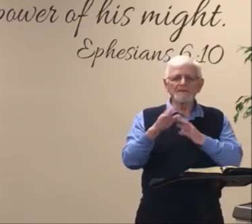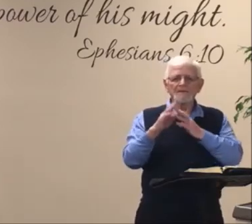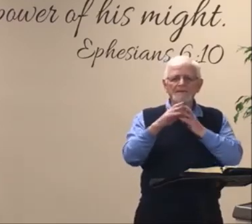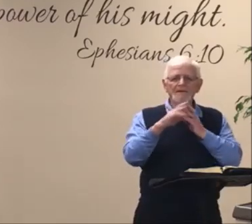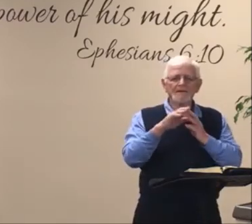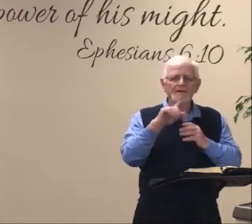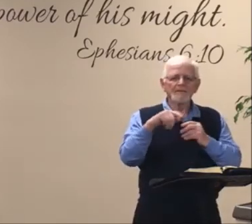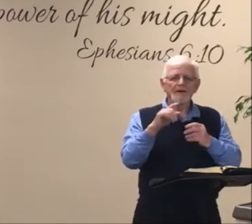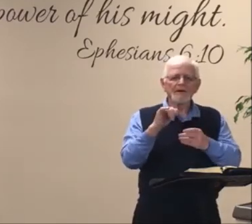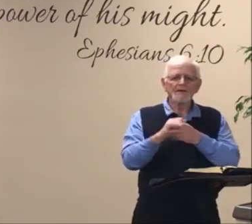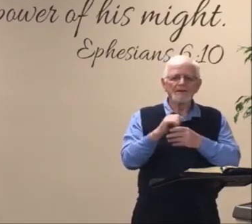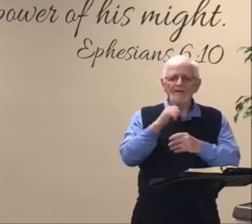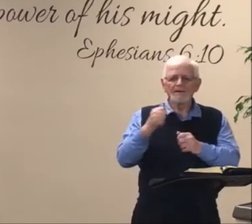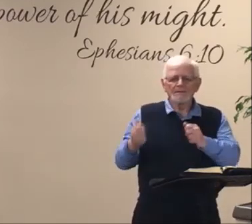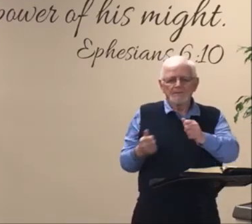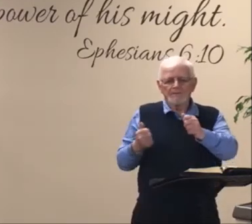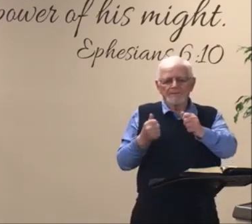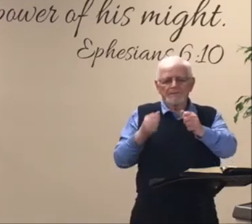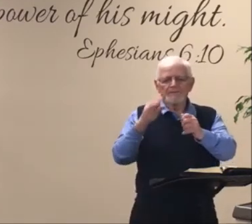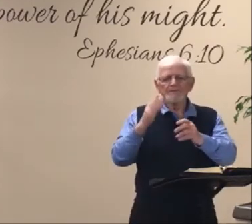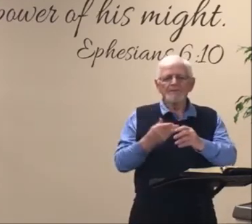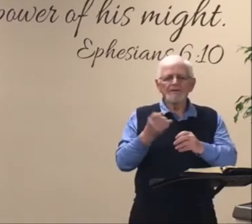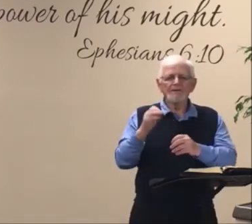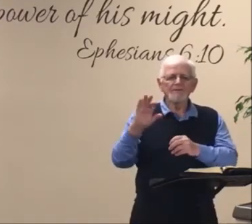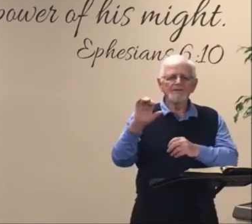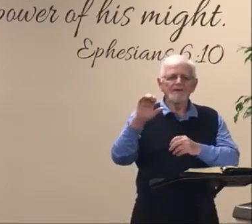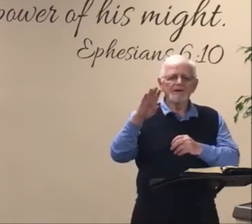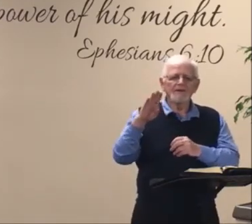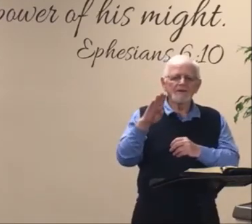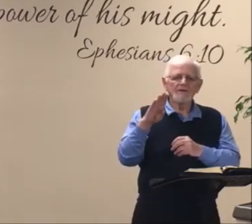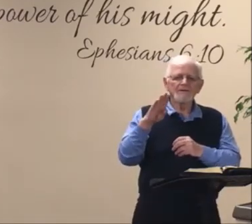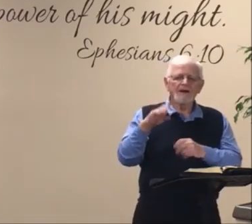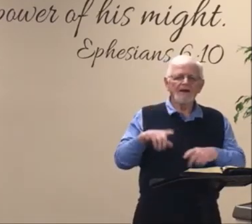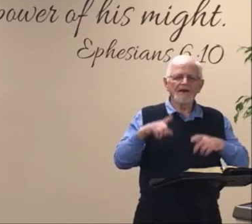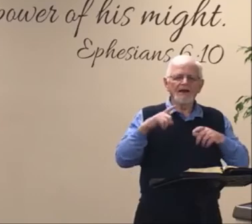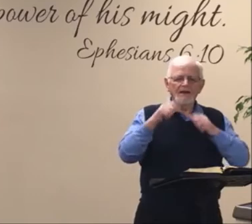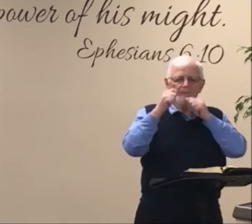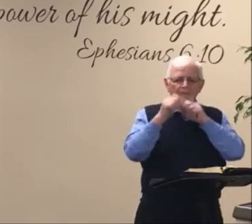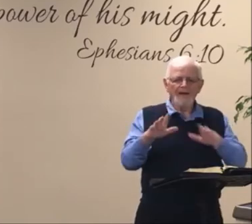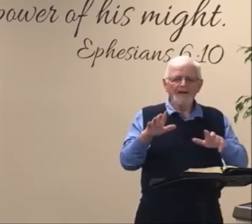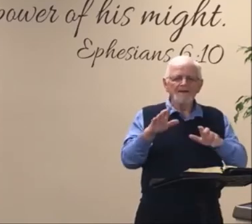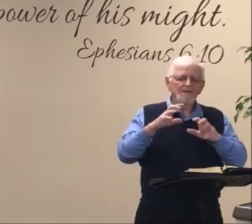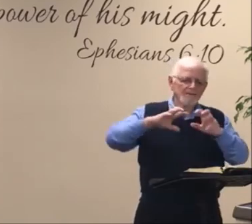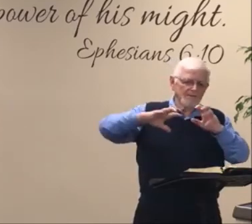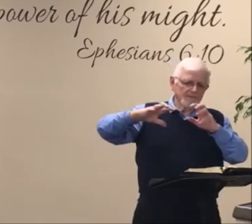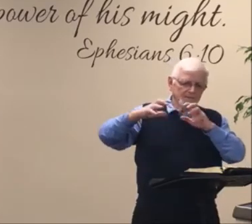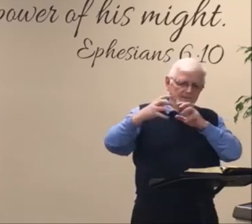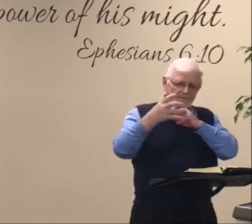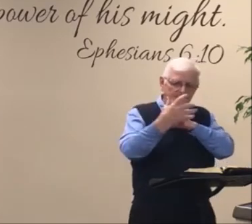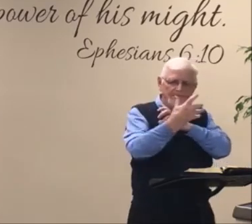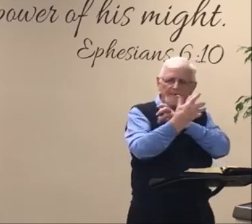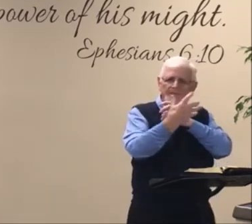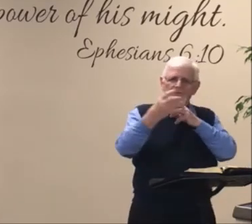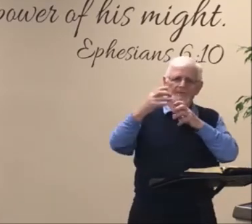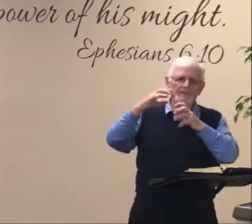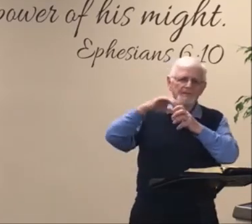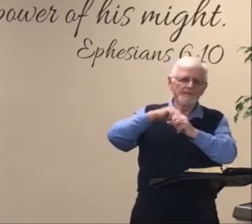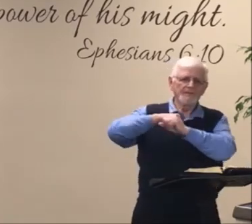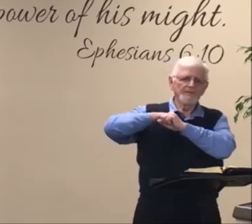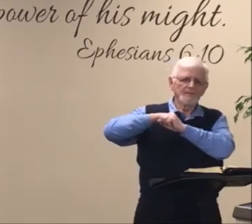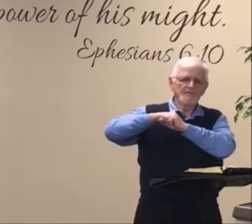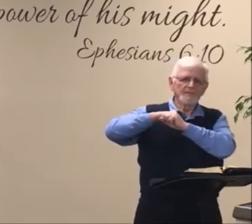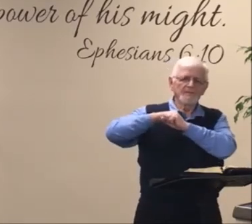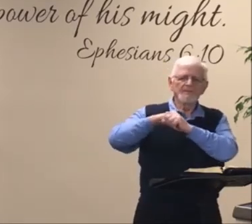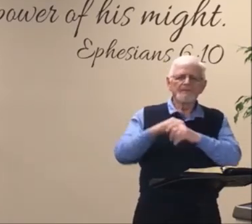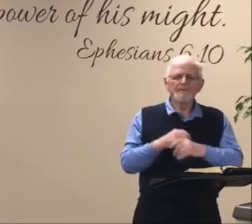and they did not pursue after the sons of Jacob. Jacob's life was blessed, and he had a force field around him that nobody could touch him. You know what